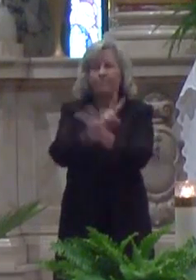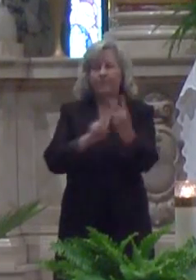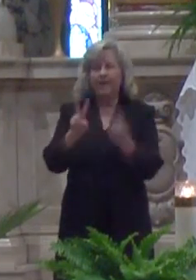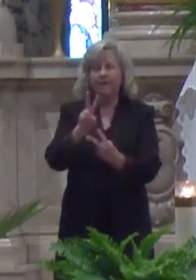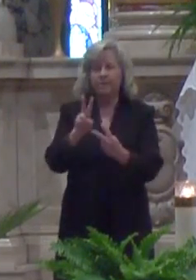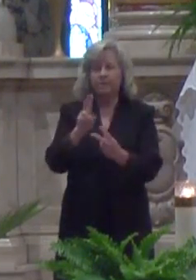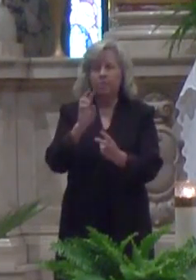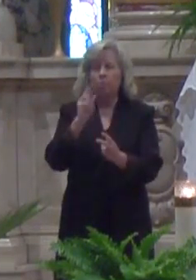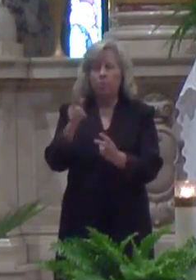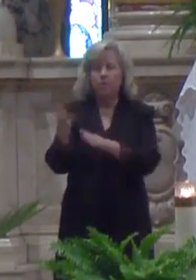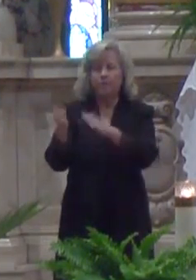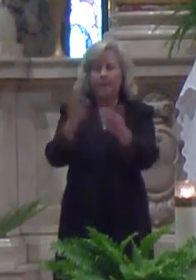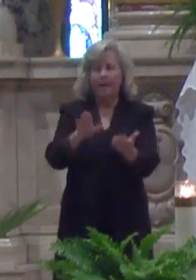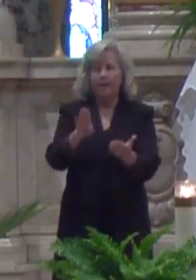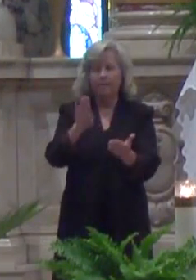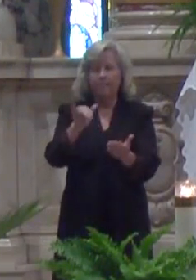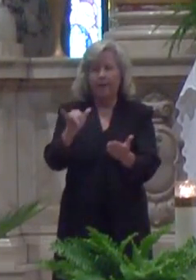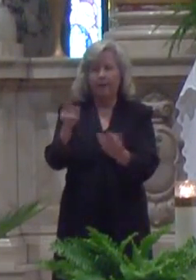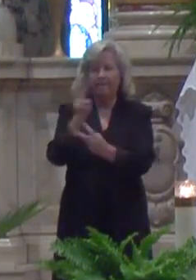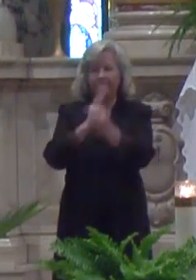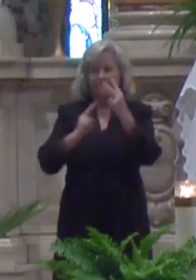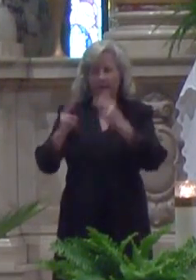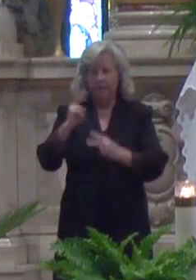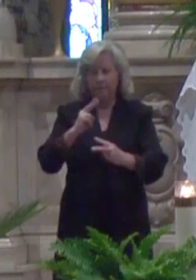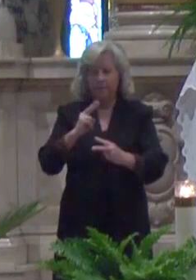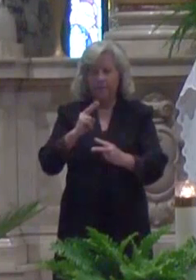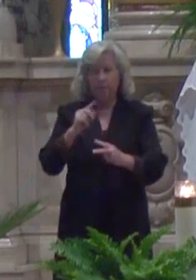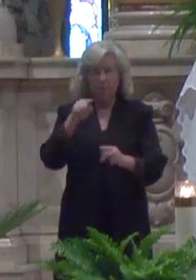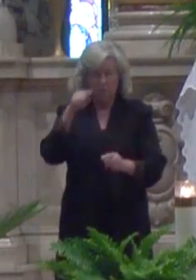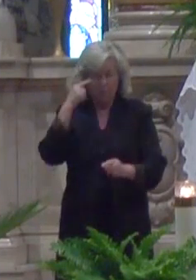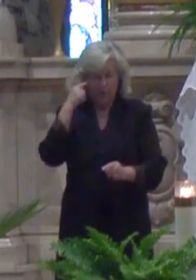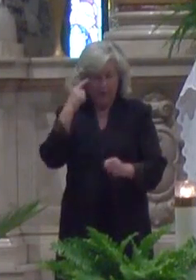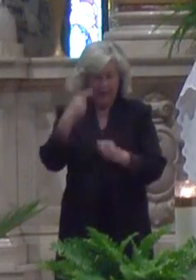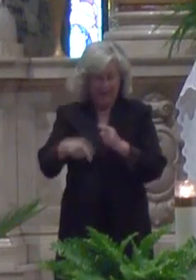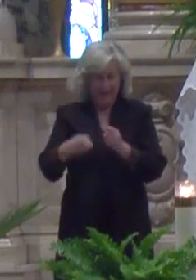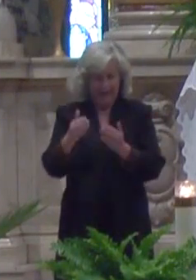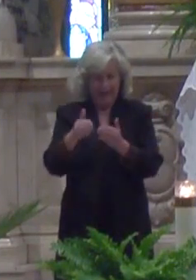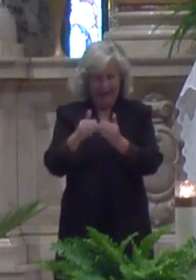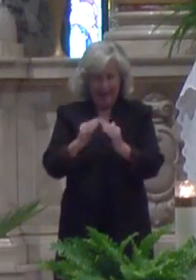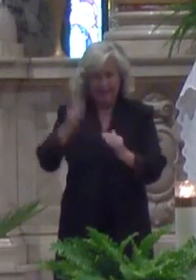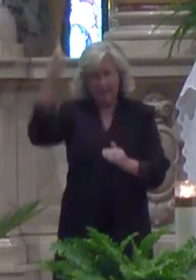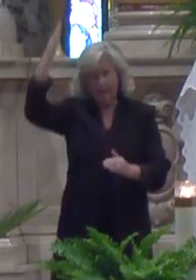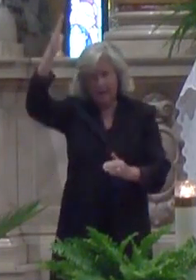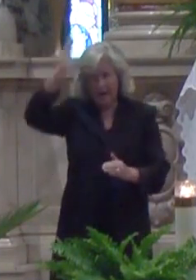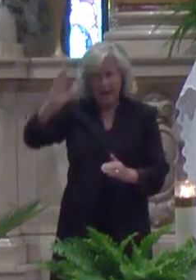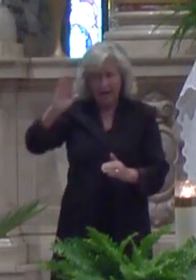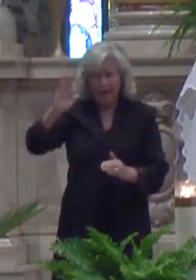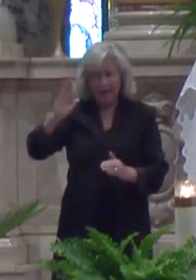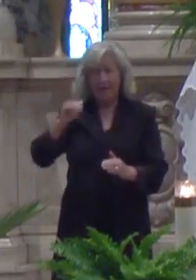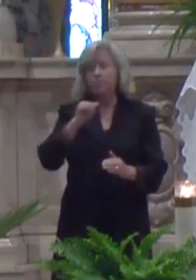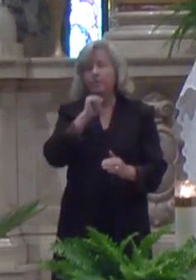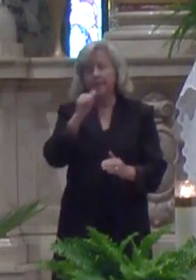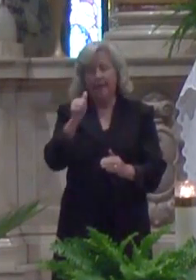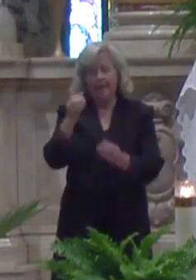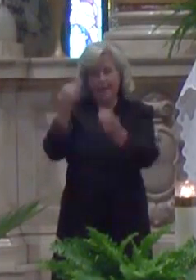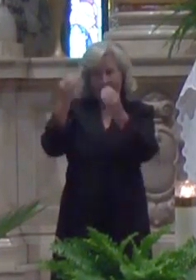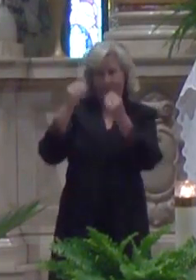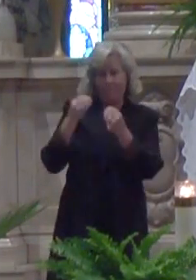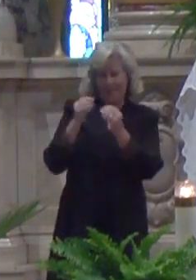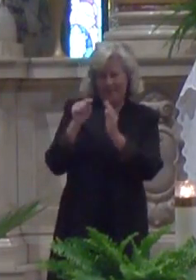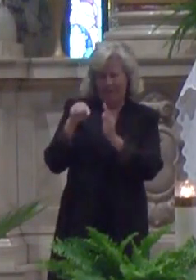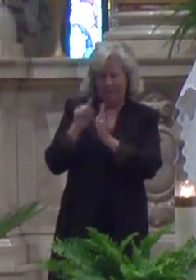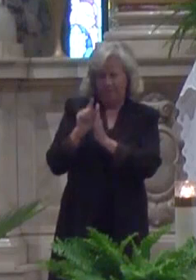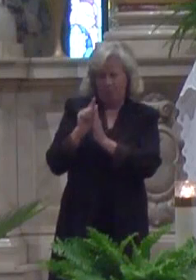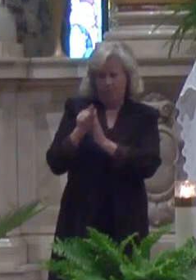will perish by the sword. Do you think that I cannot call upon my Father, and he will not provide me at this